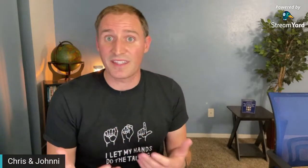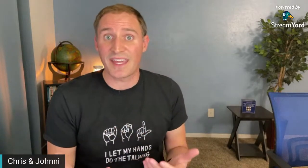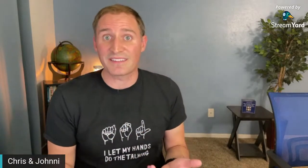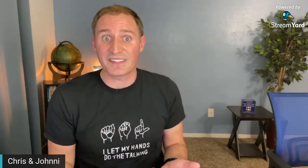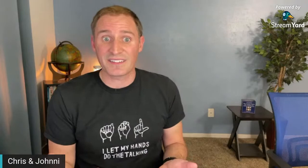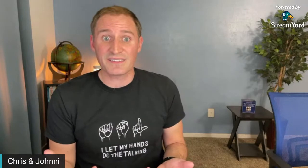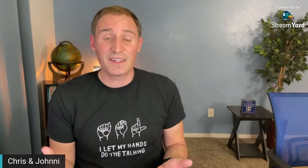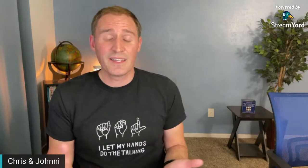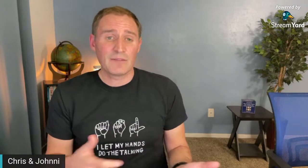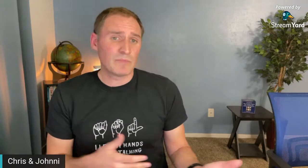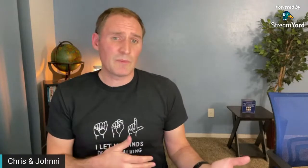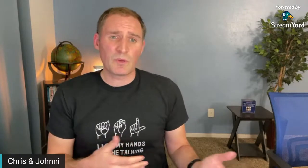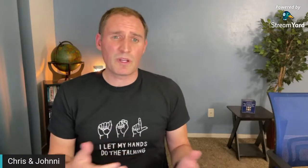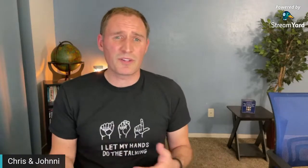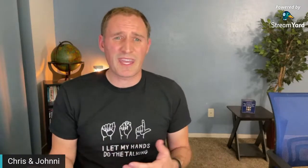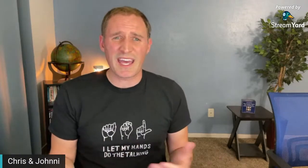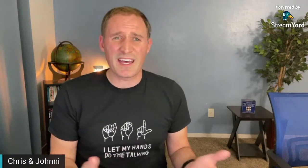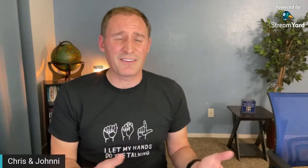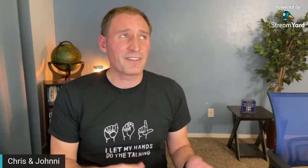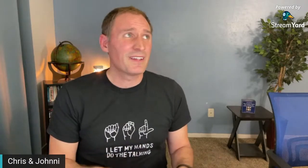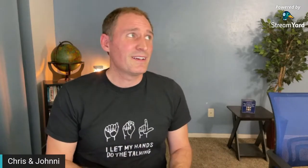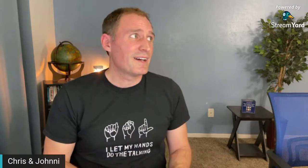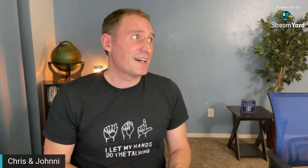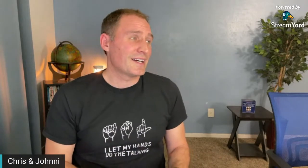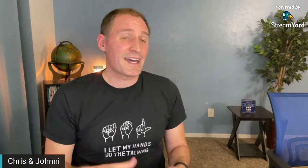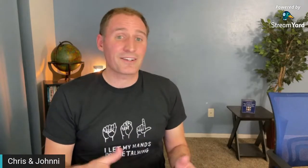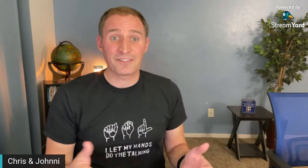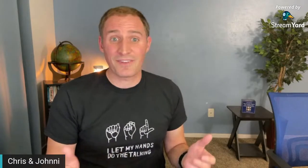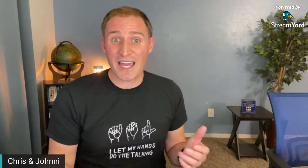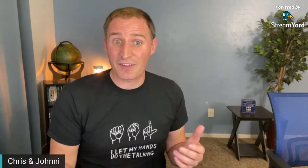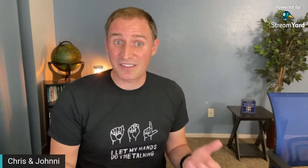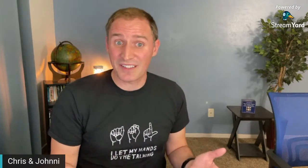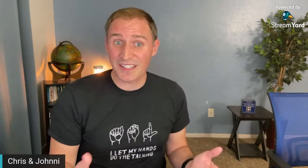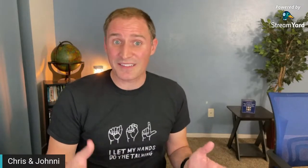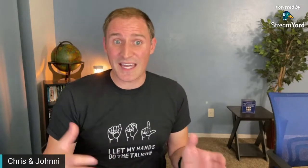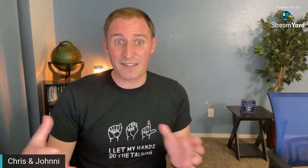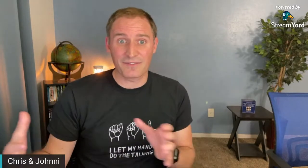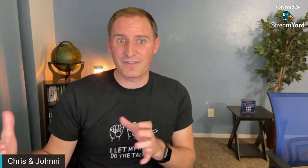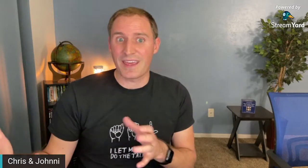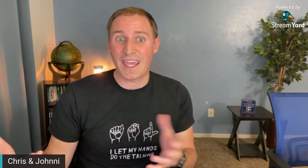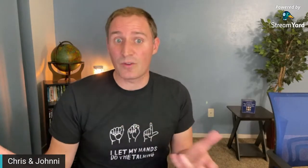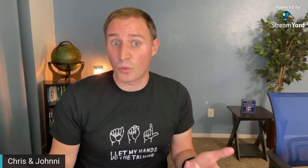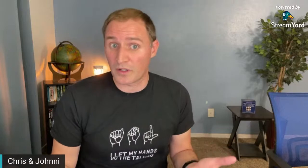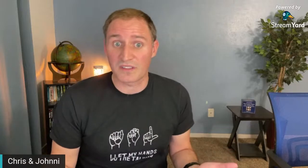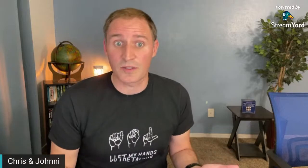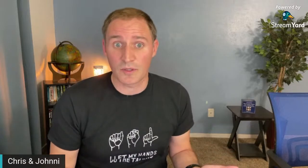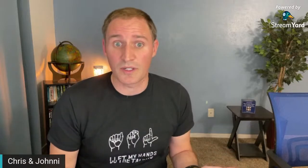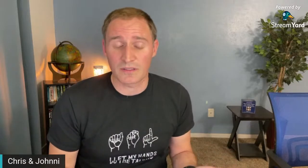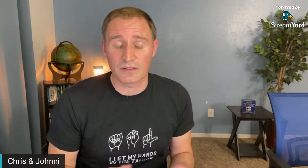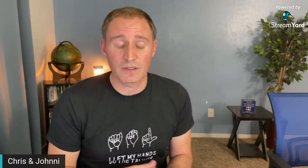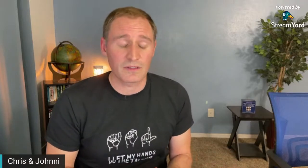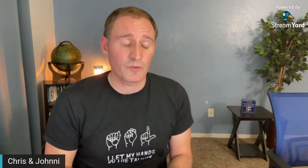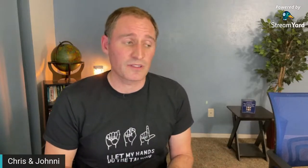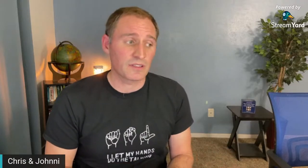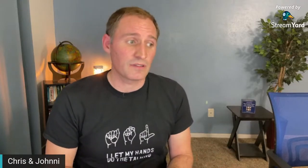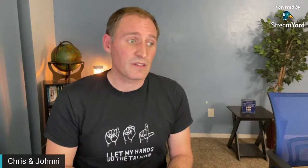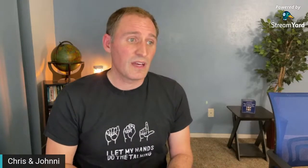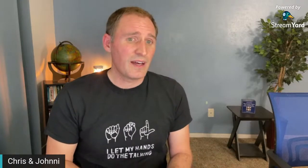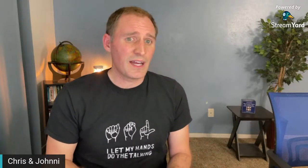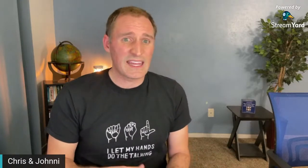that sentence. Maybe we only have, 5 or 6 out of 8 words that we want to use. And